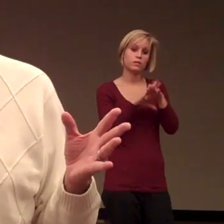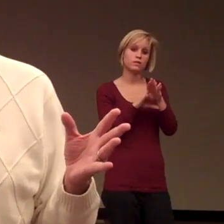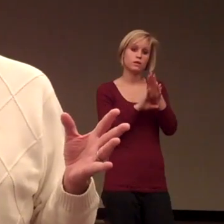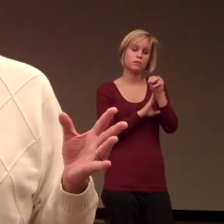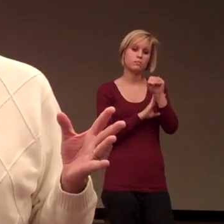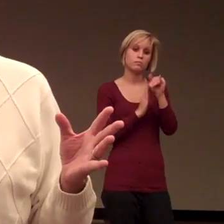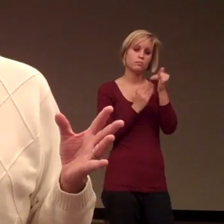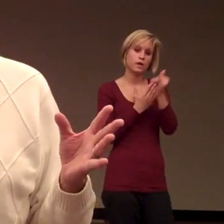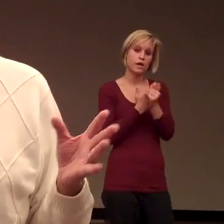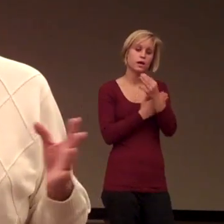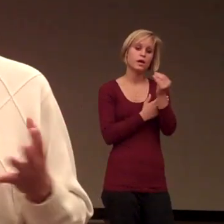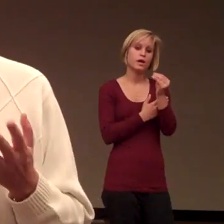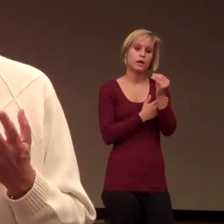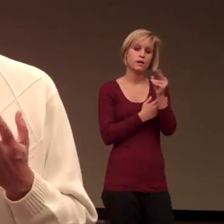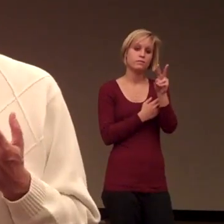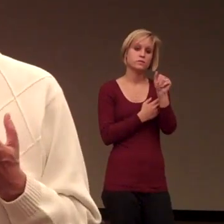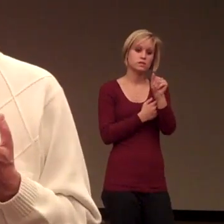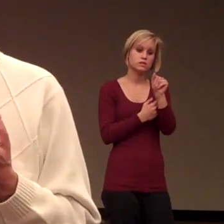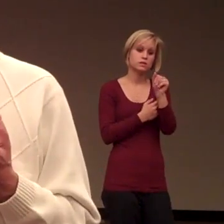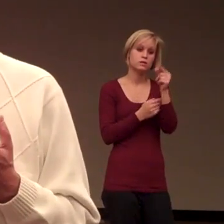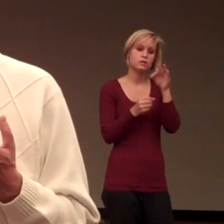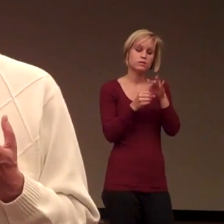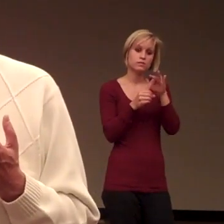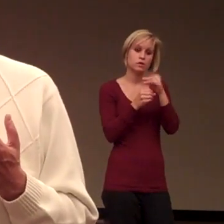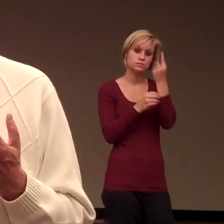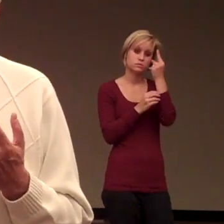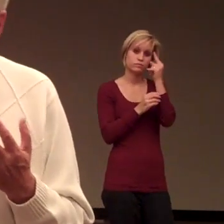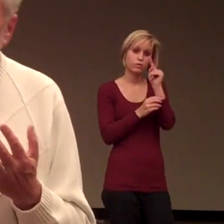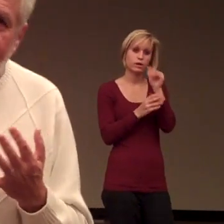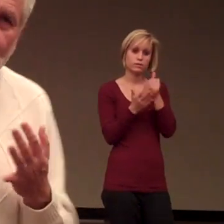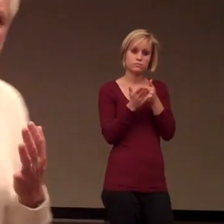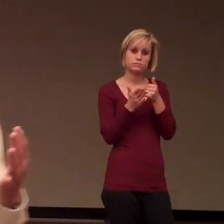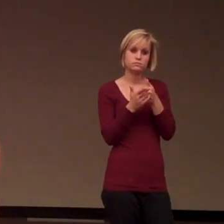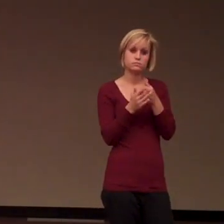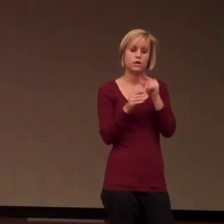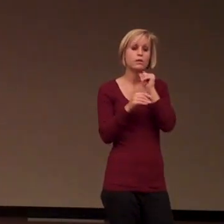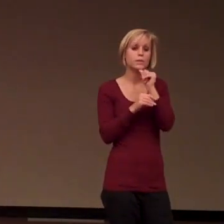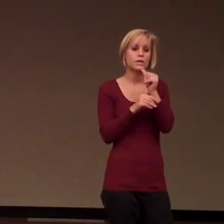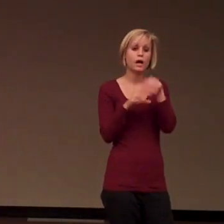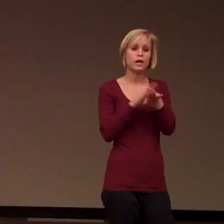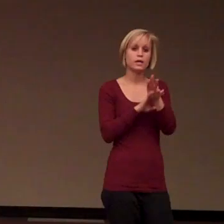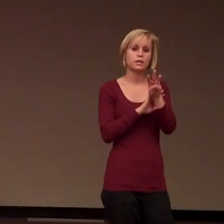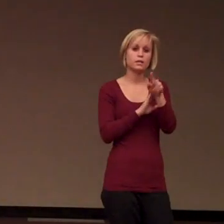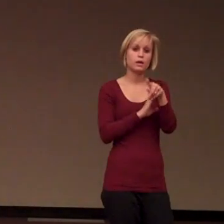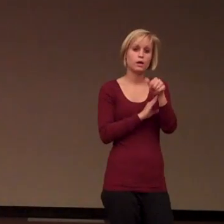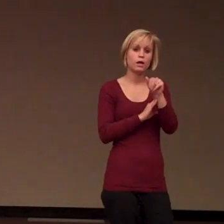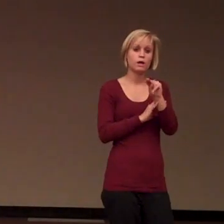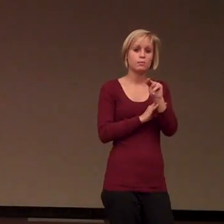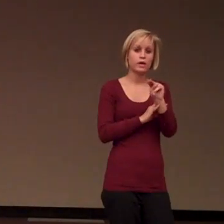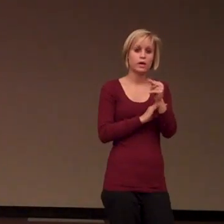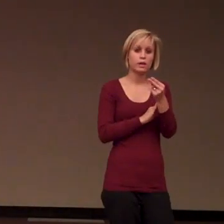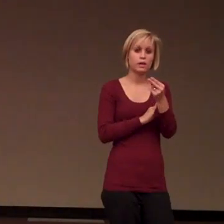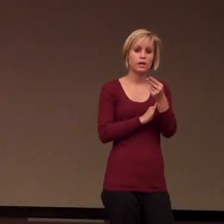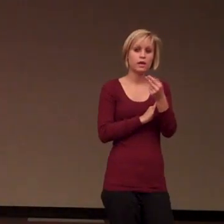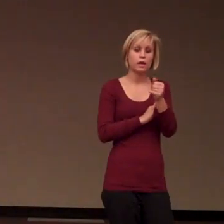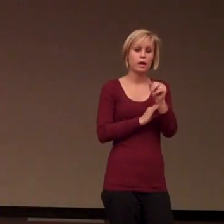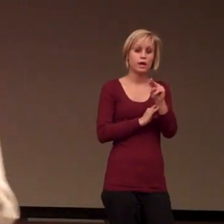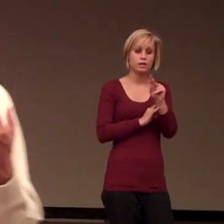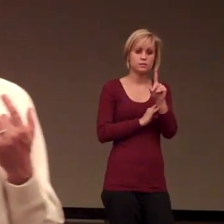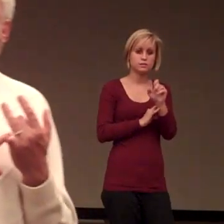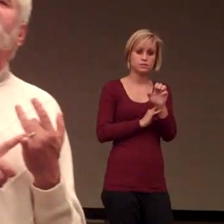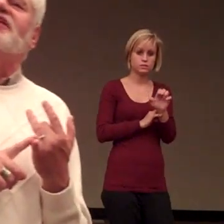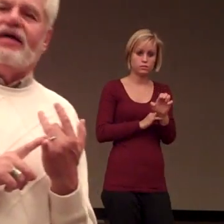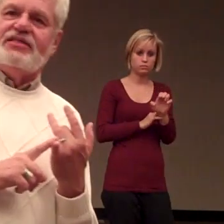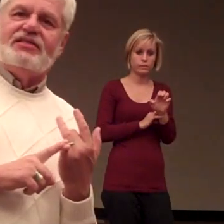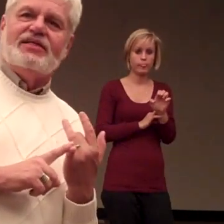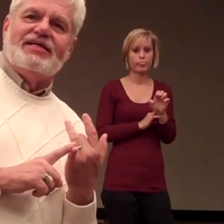secession, but not in the Panhandle. In fact, there's only one precinct, Miss Cummins, only